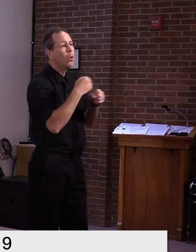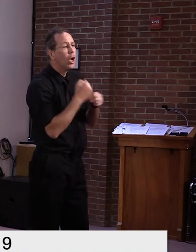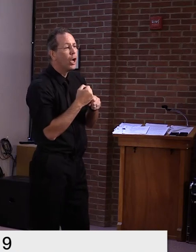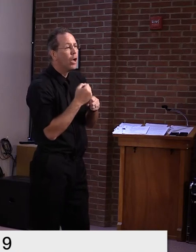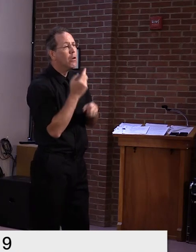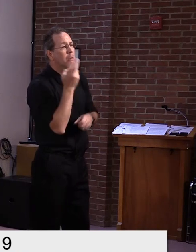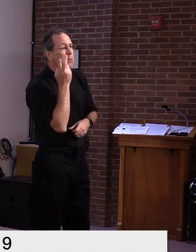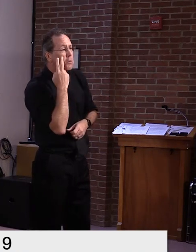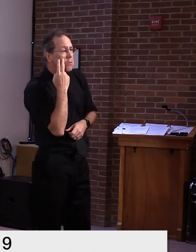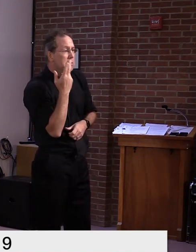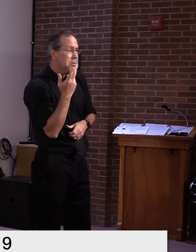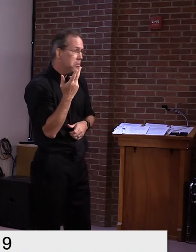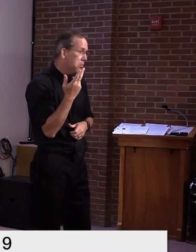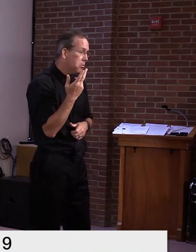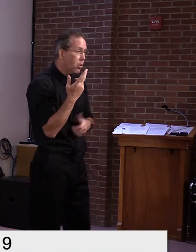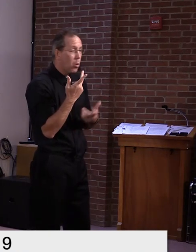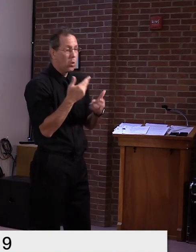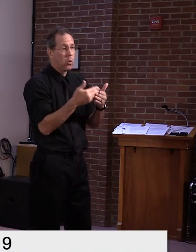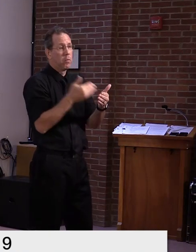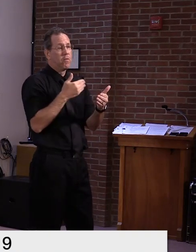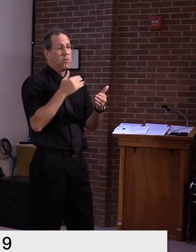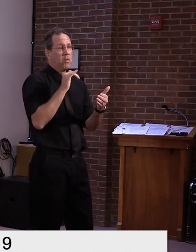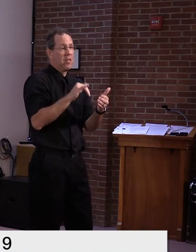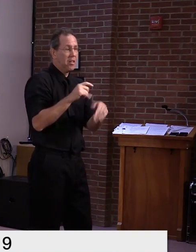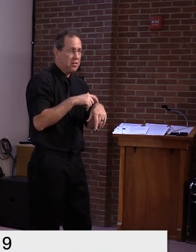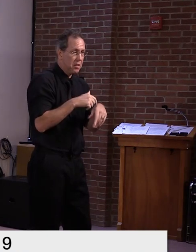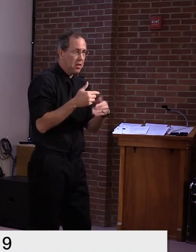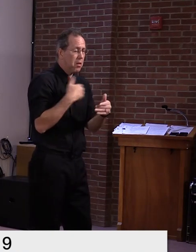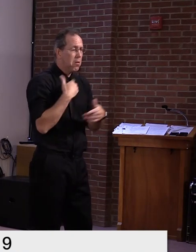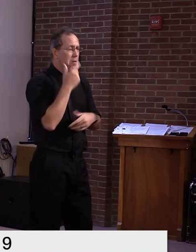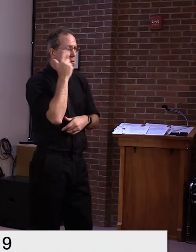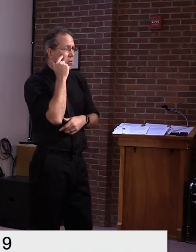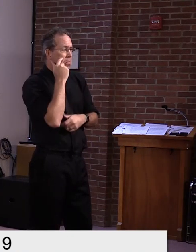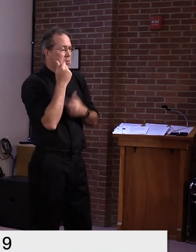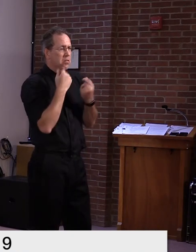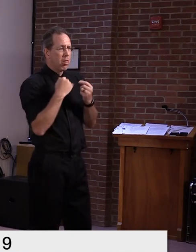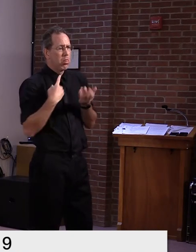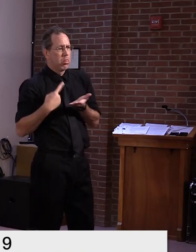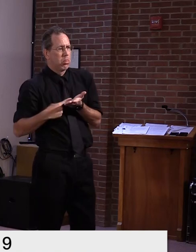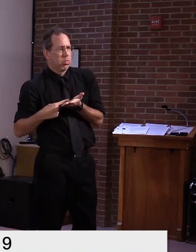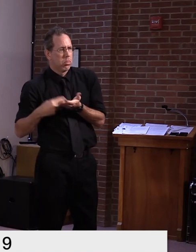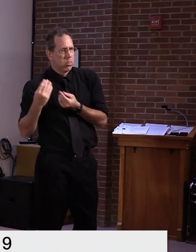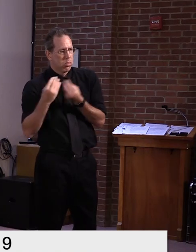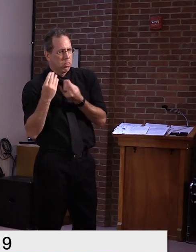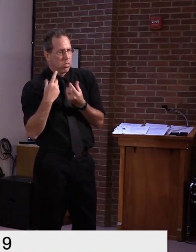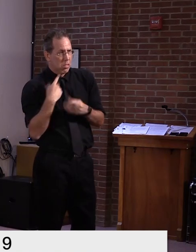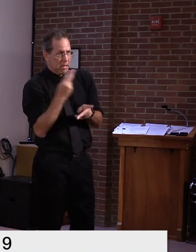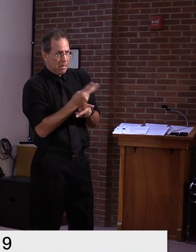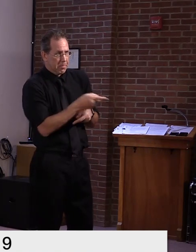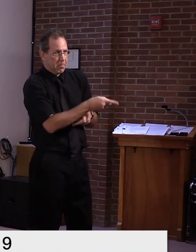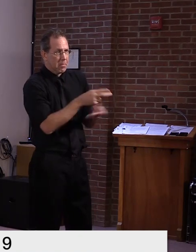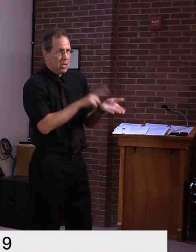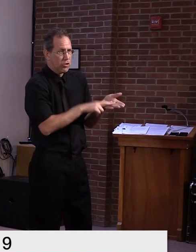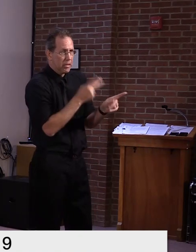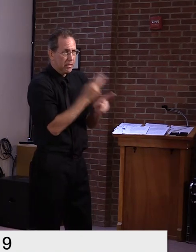in between that time, is something that we're looking at right now. But